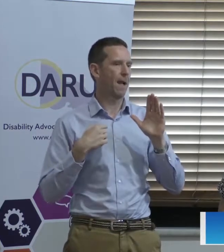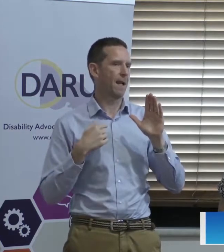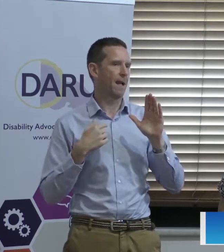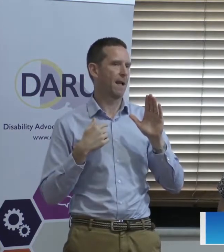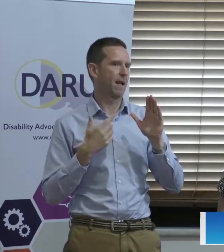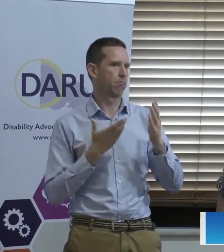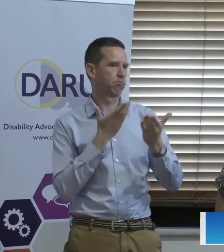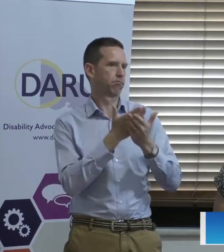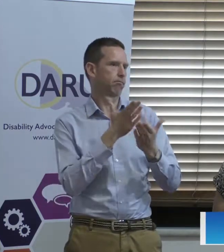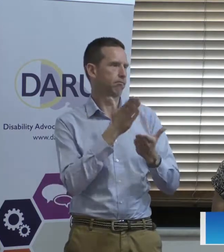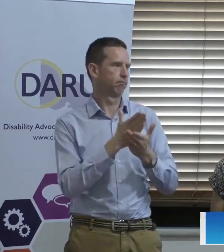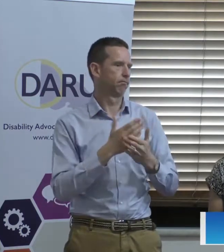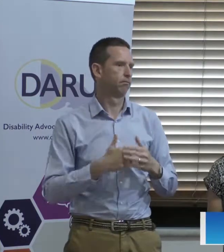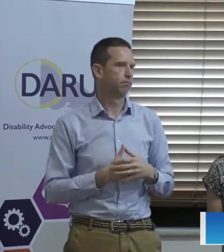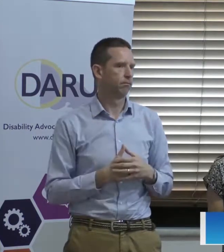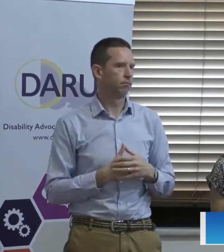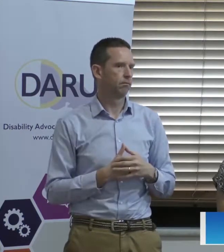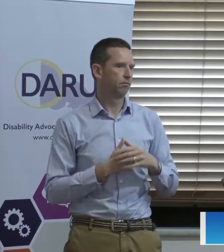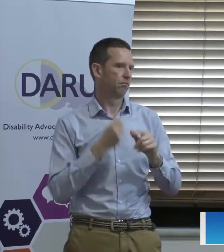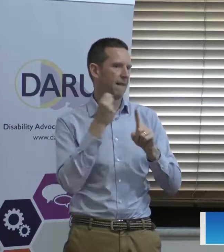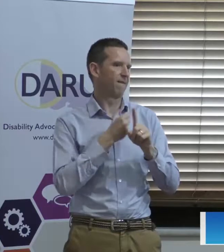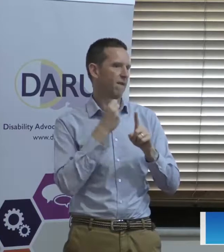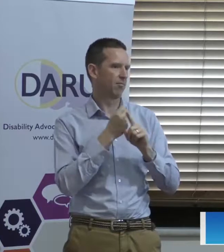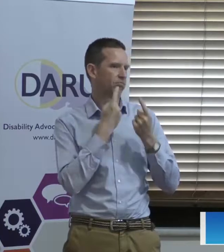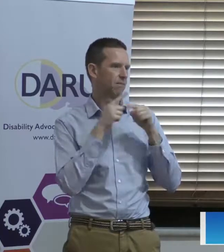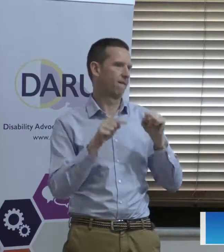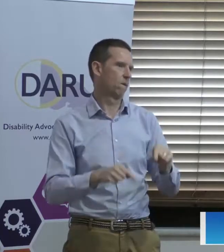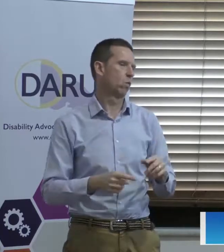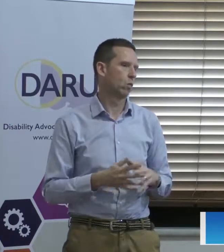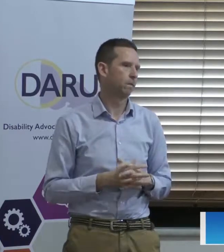we certainly advocate for.